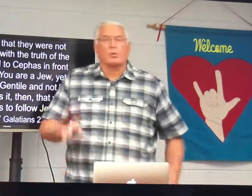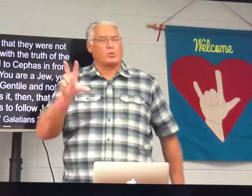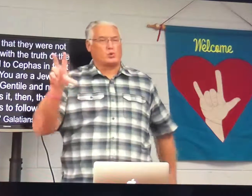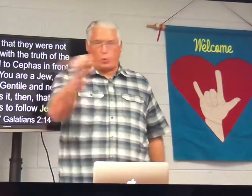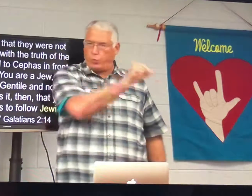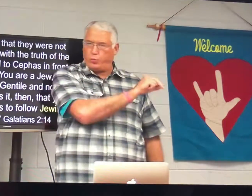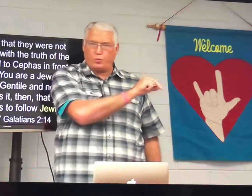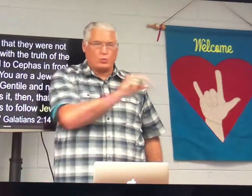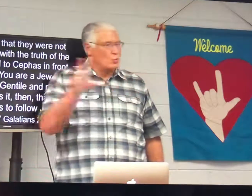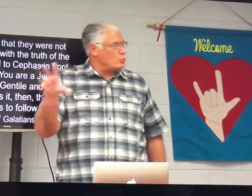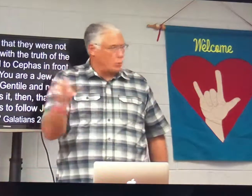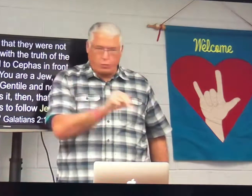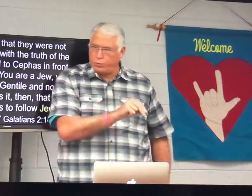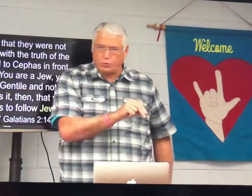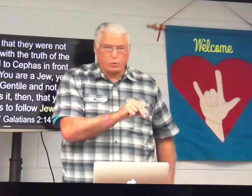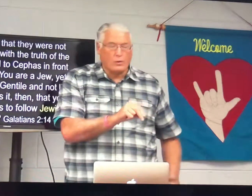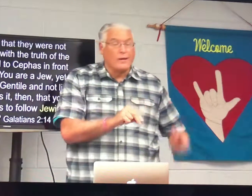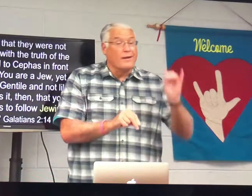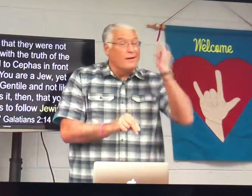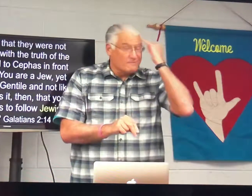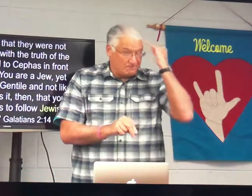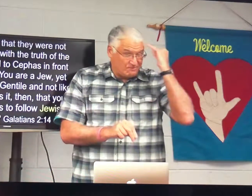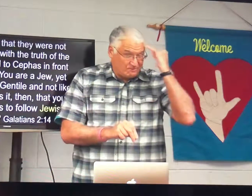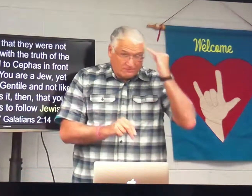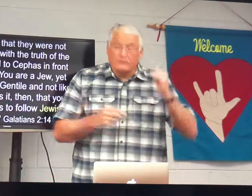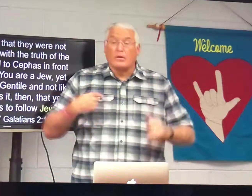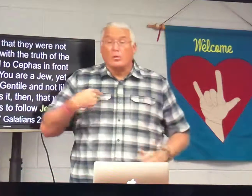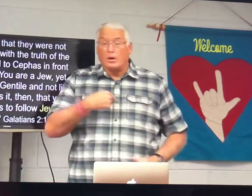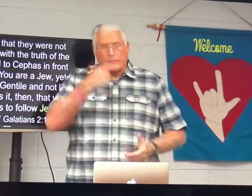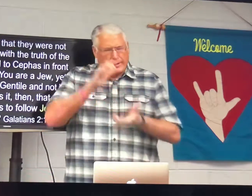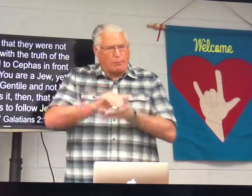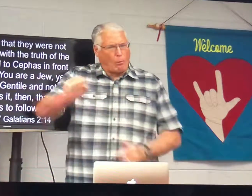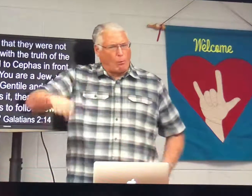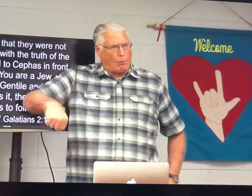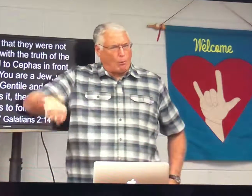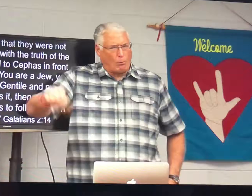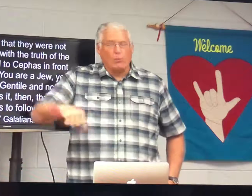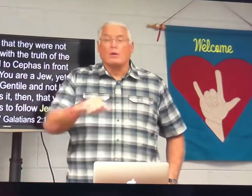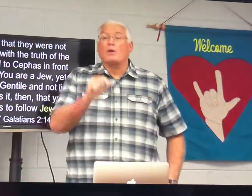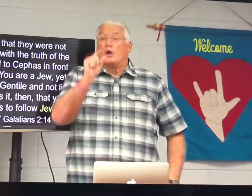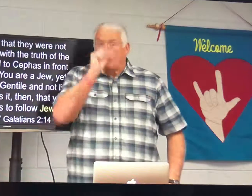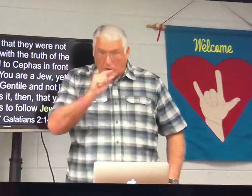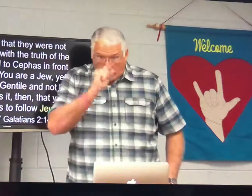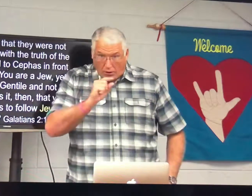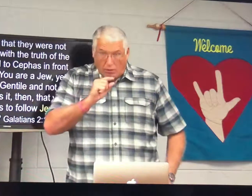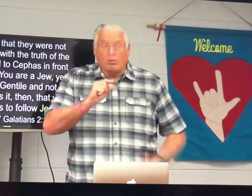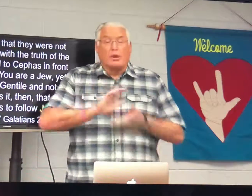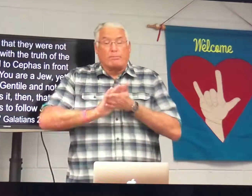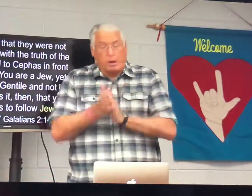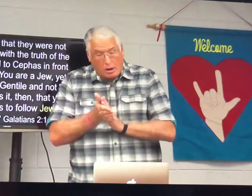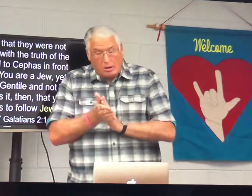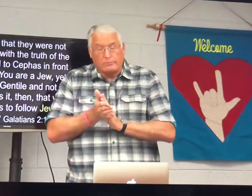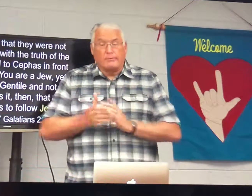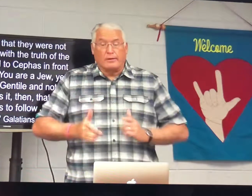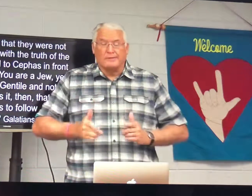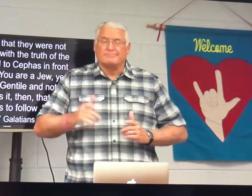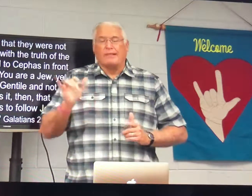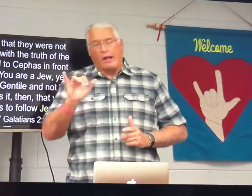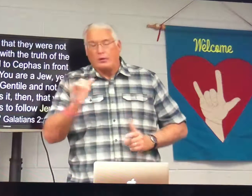Two balls, 2 strikes. I'll tell you that just here in the early going, the other thing that could be hurting Alex is the speed differential.